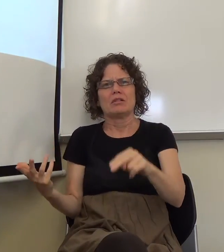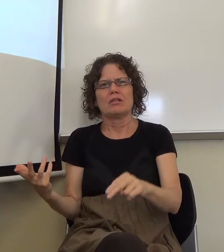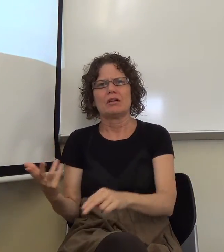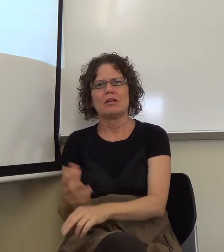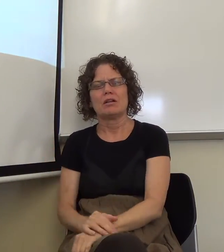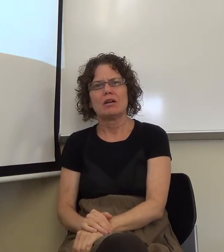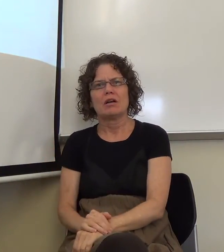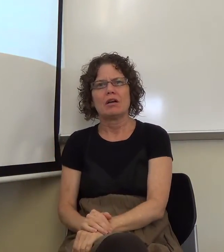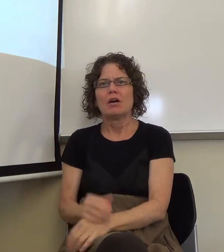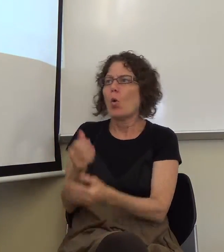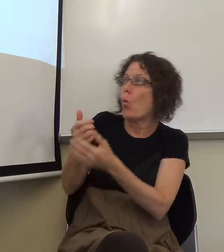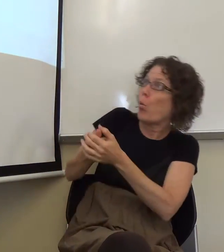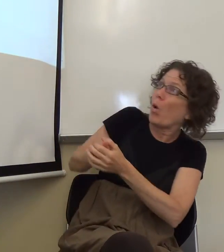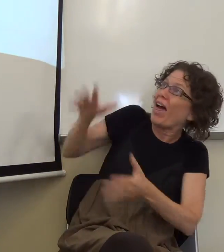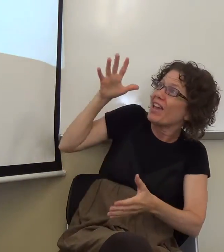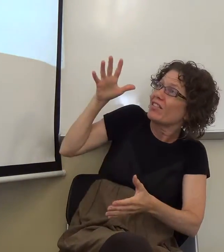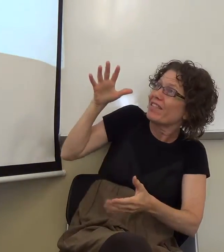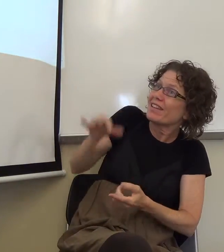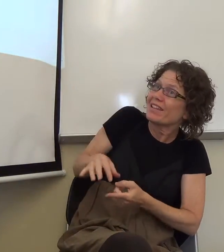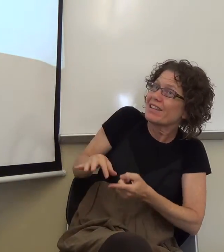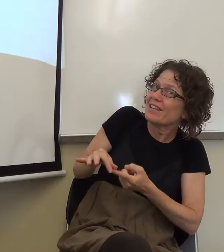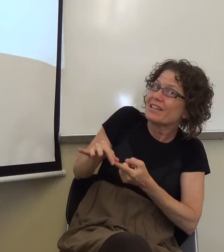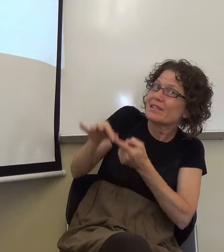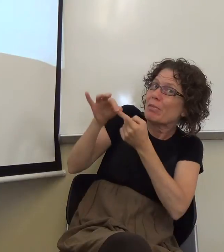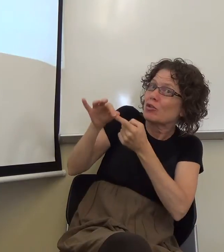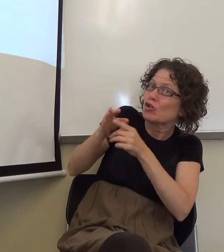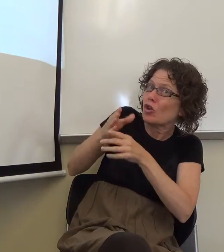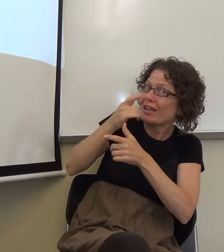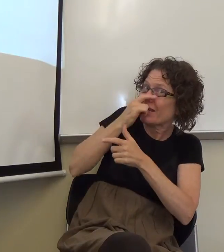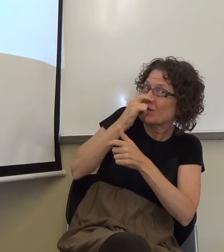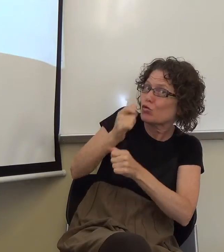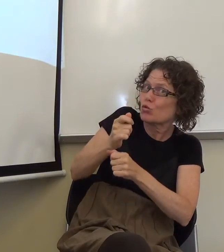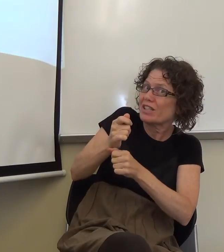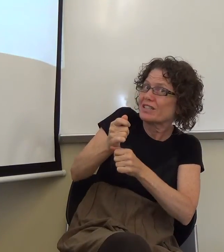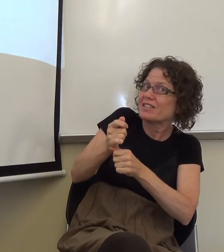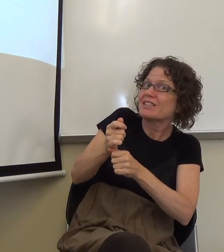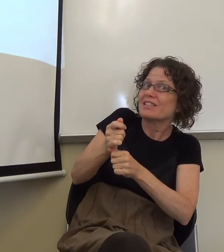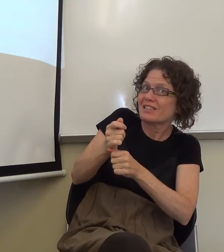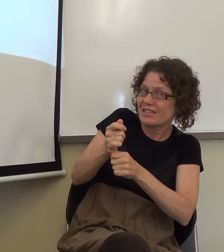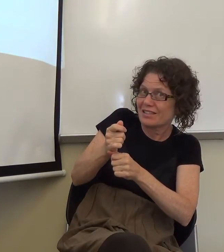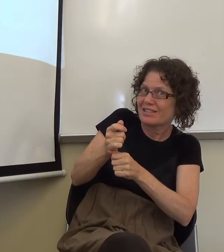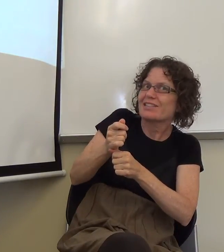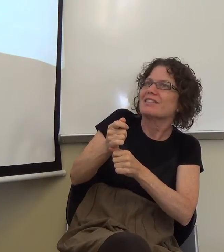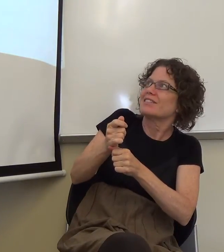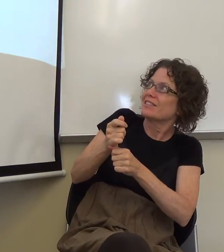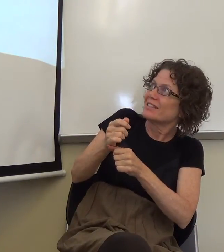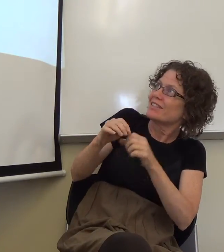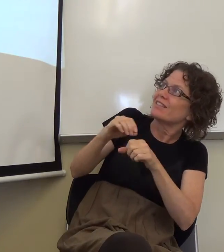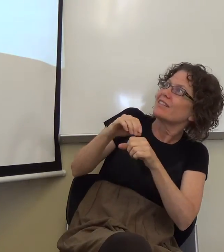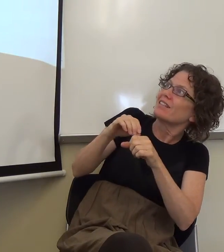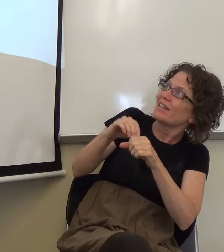Wealthy special interest. Yeah. Wealthy special interest in campaigns, which means what?